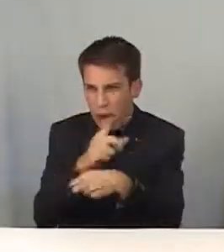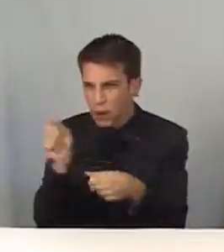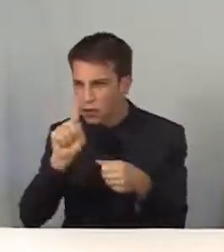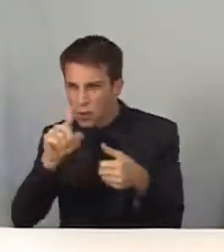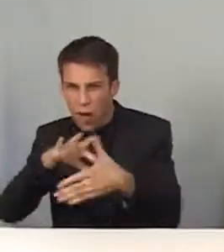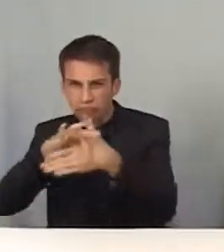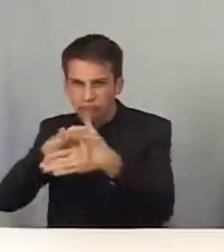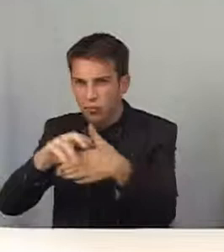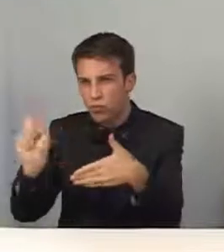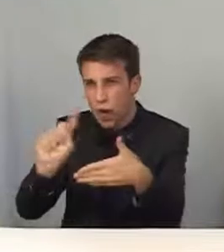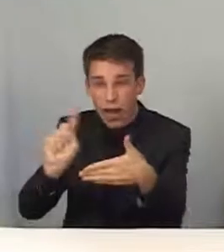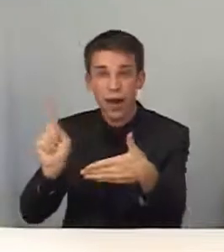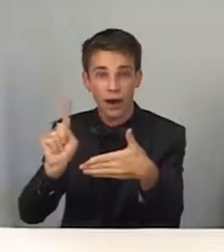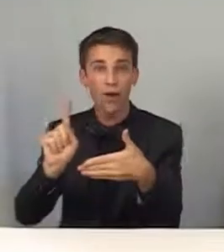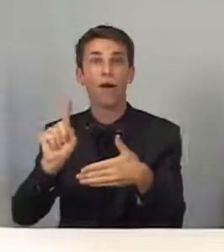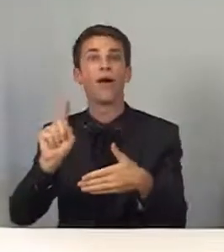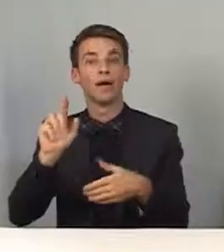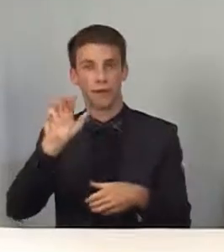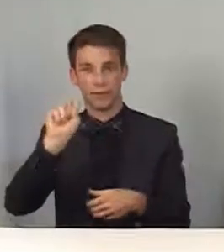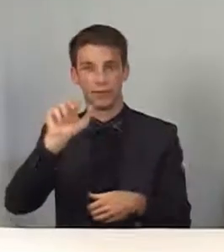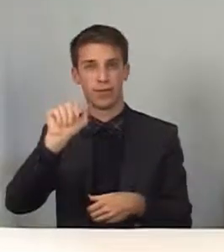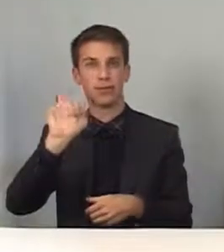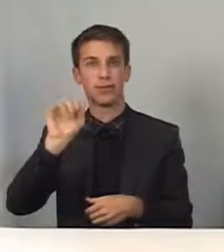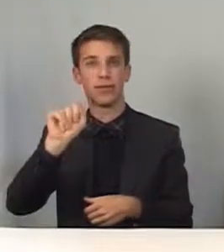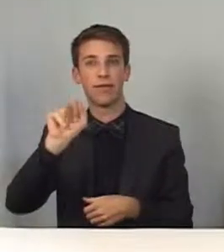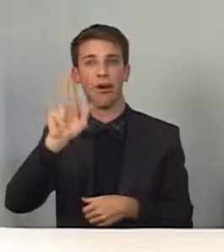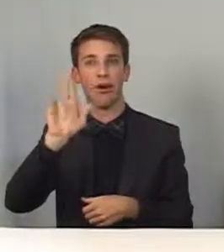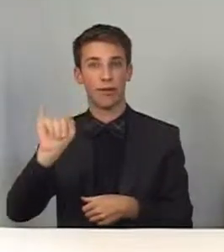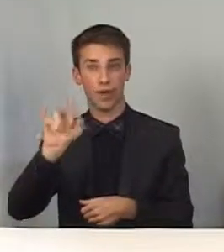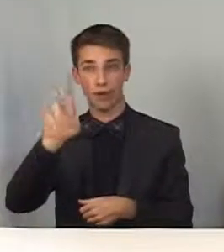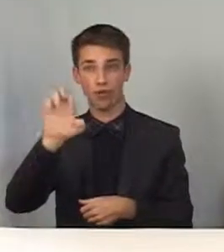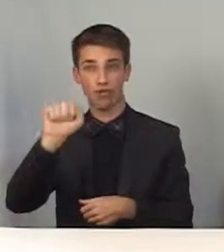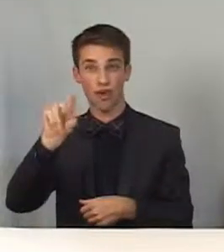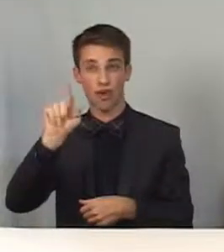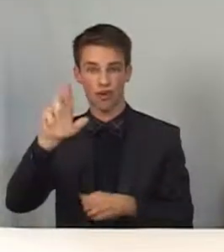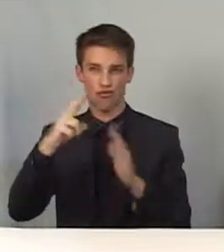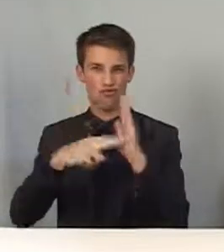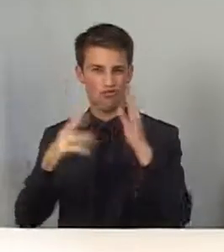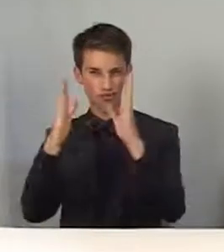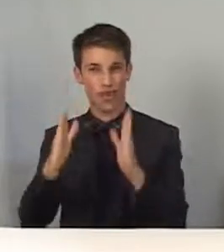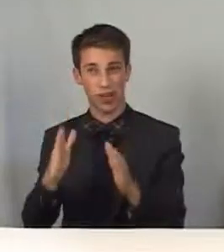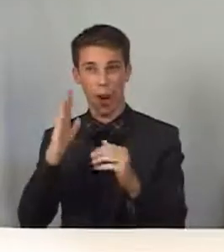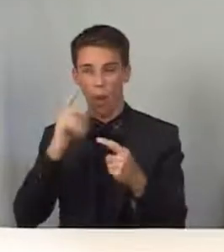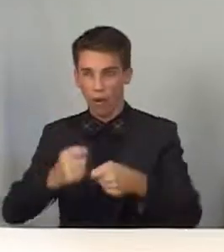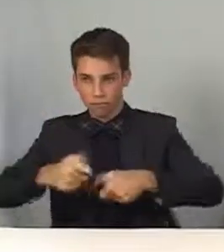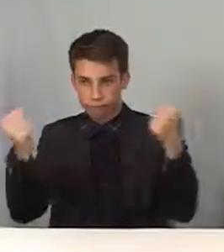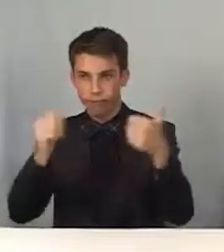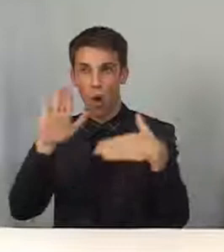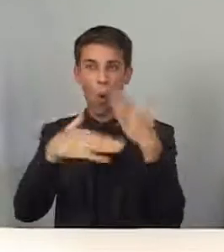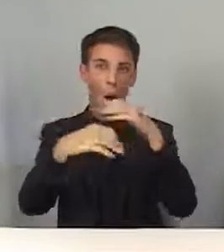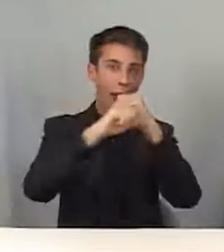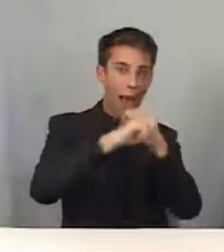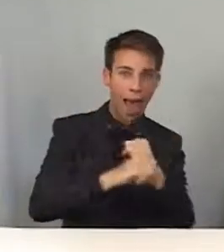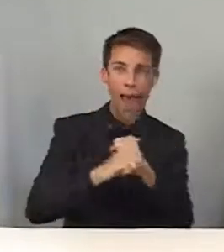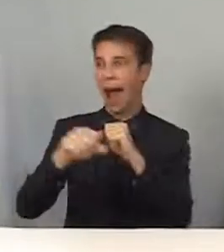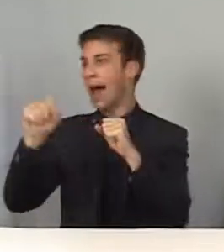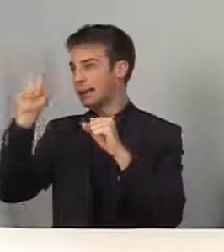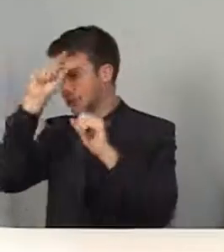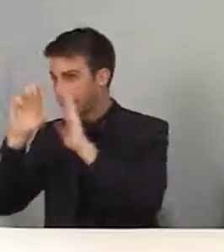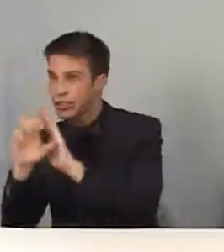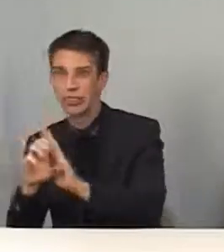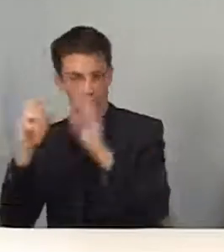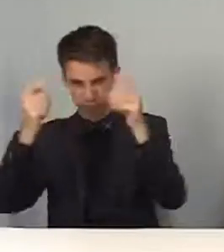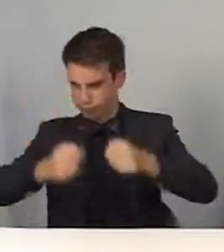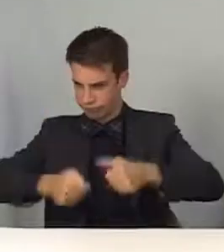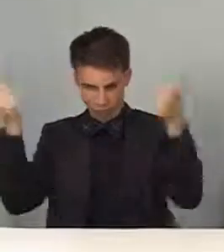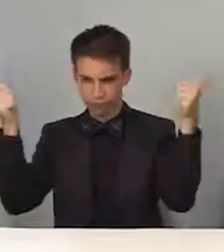web page by removing distractions. It strips away ads, buttons, and navigation bars, allowing you